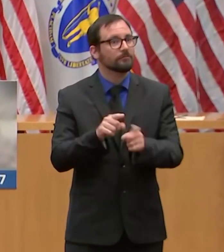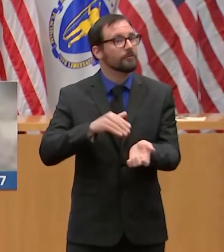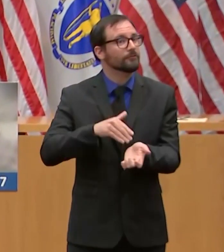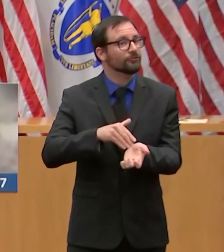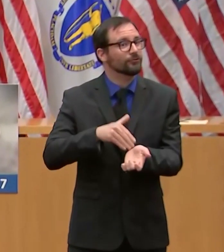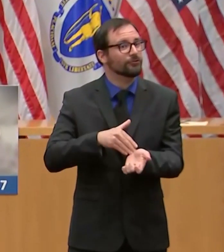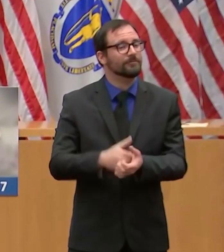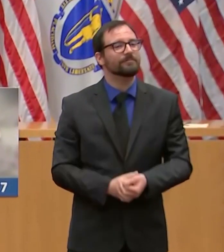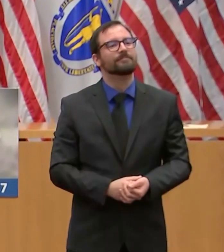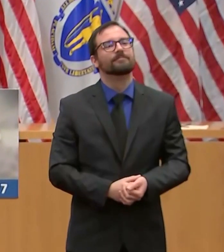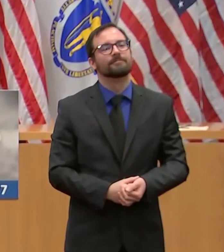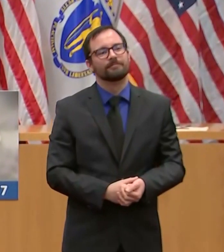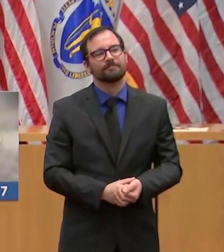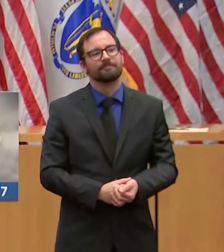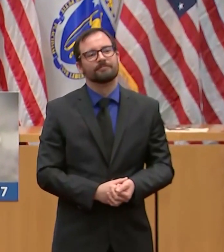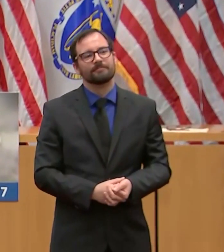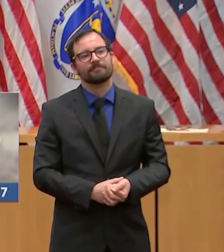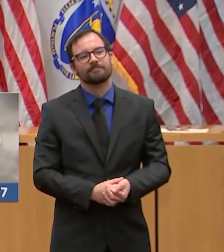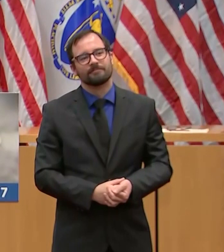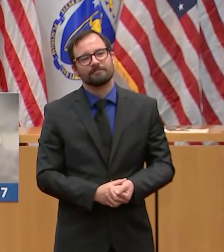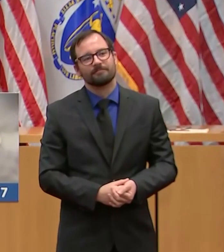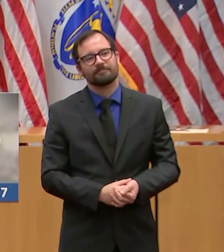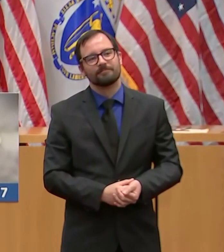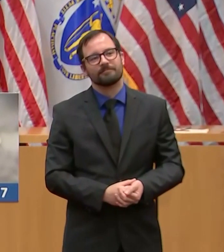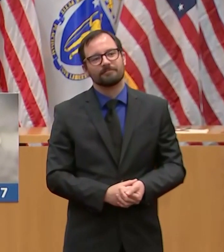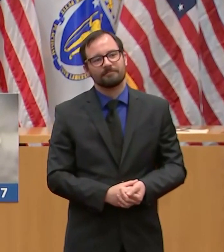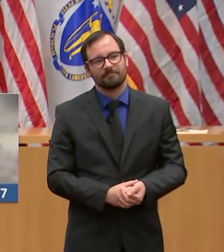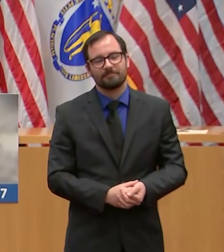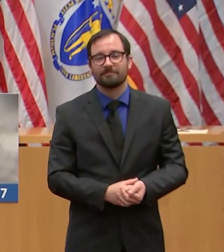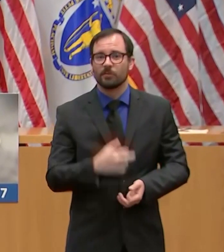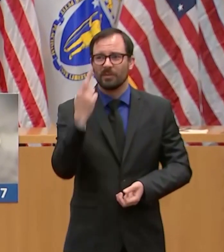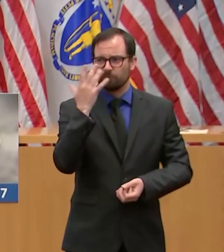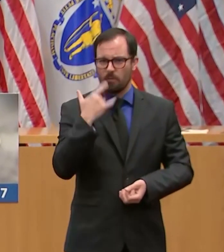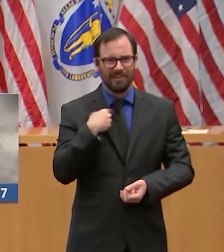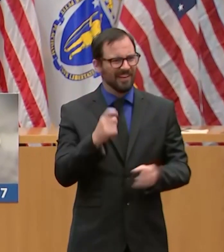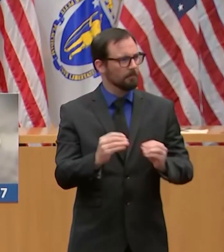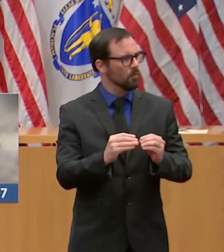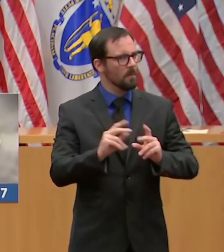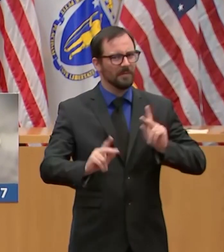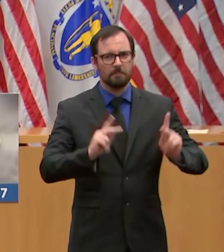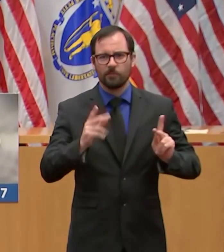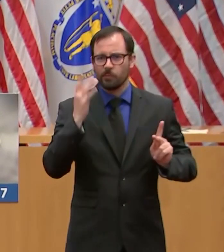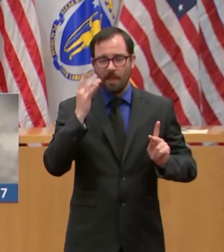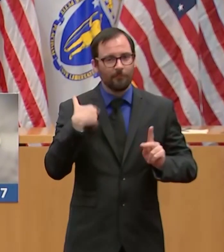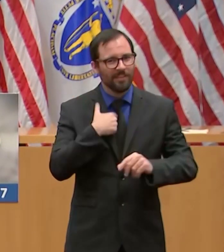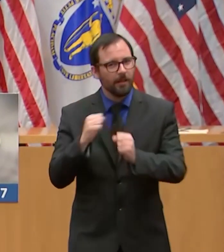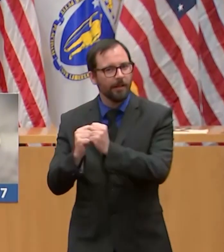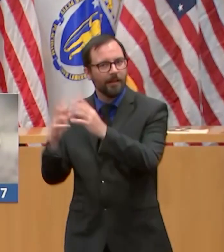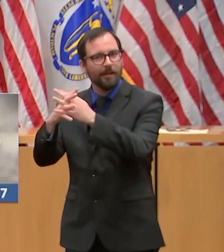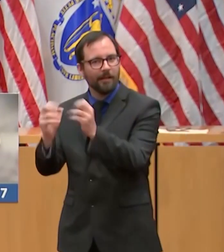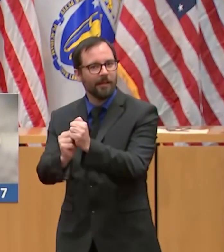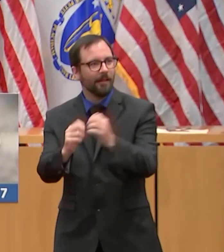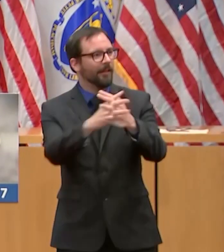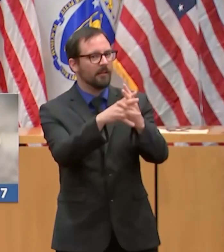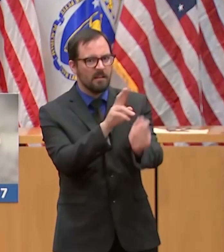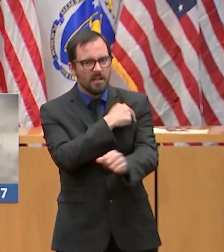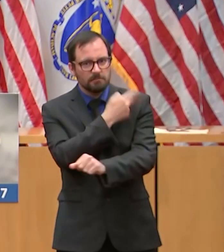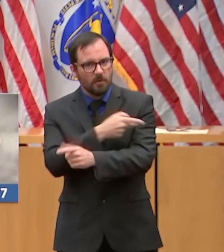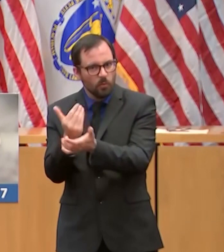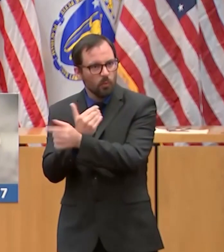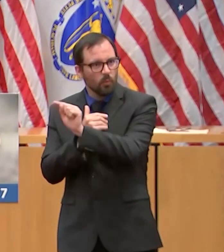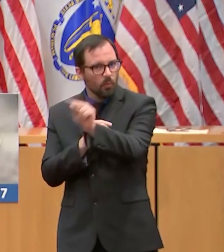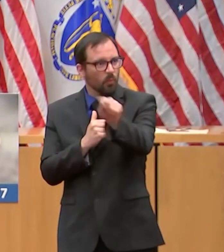we need the staff to support this extensive network of operating facilities. The last order I signed provides